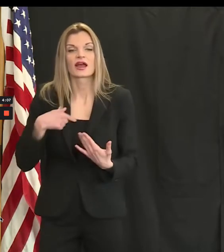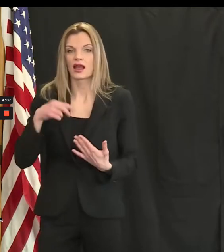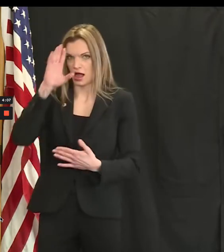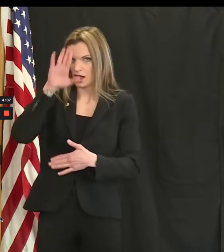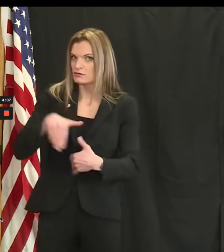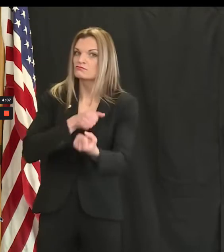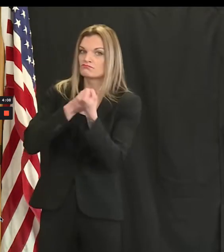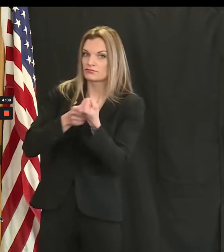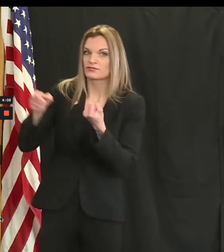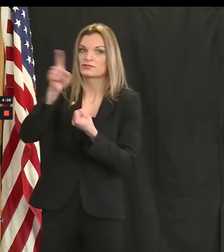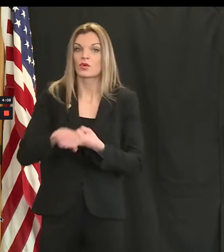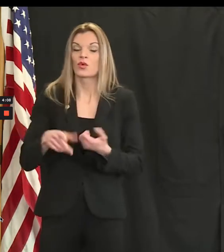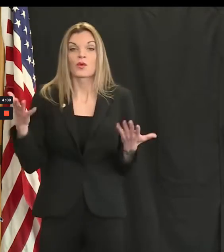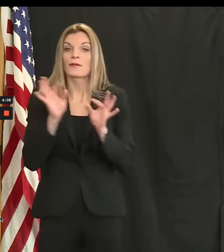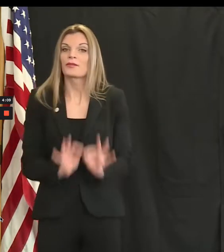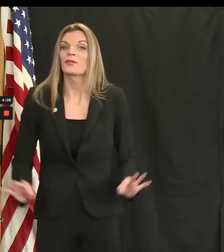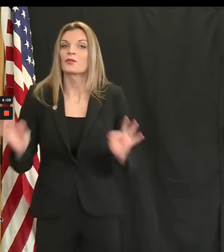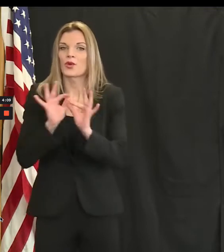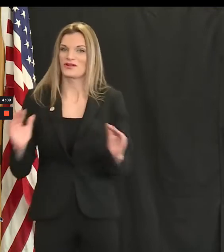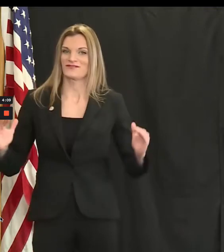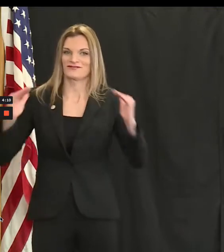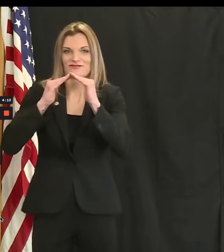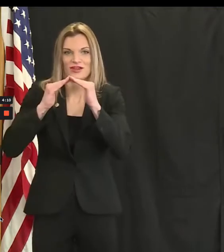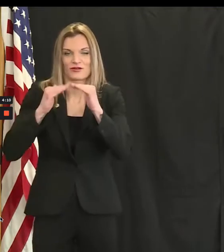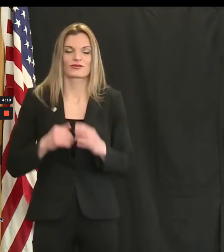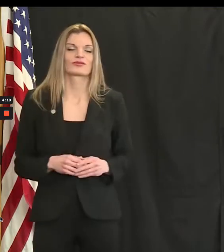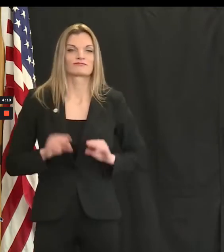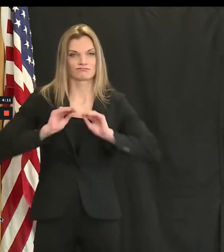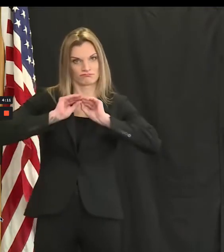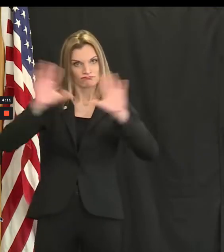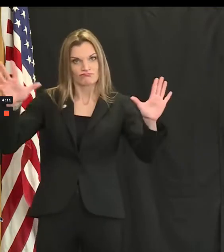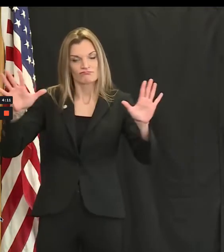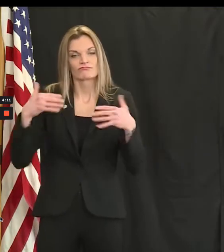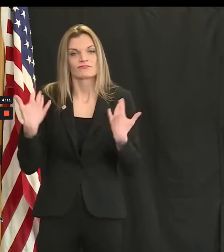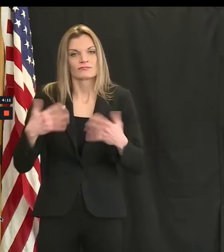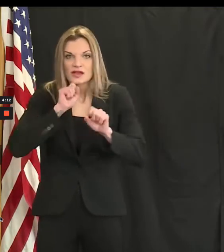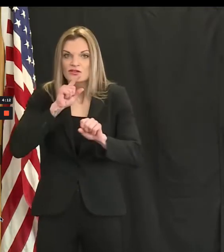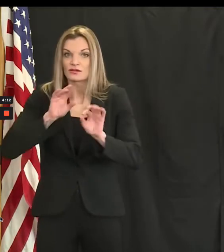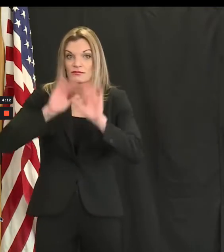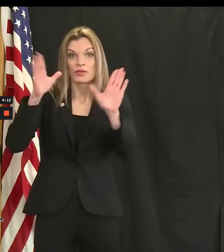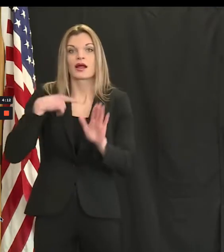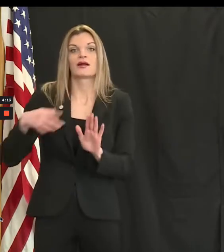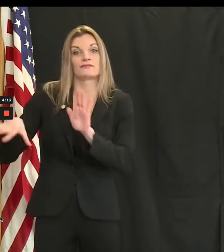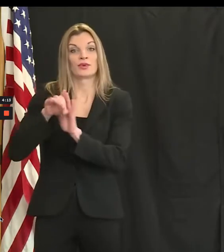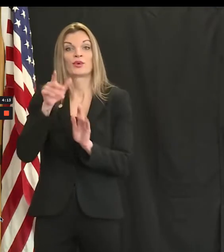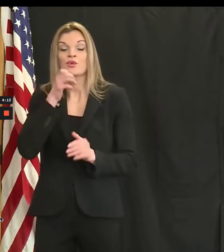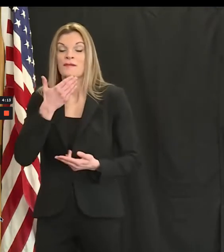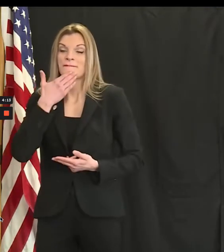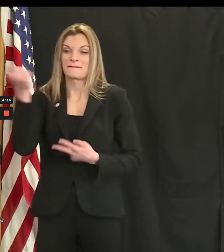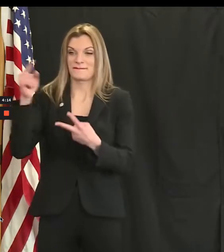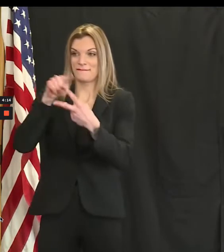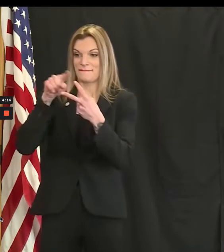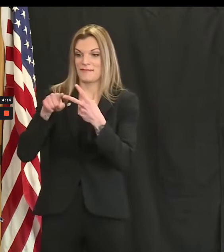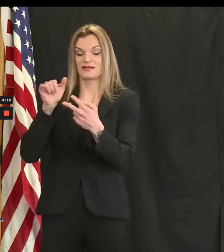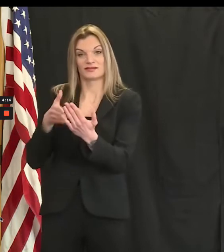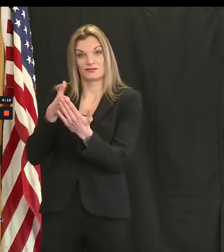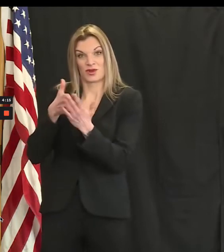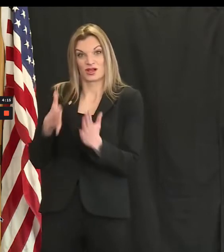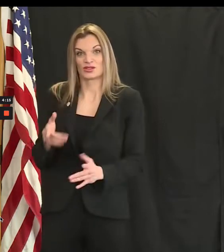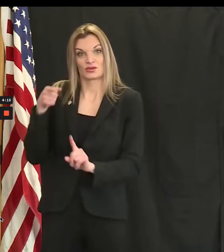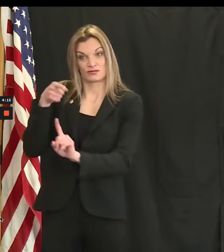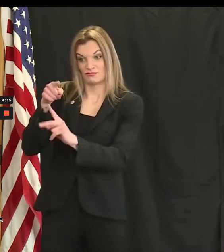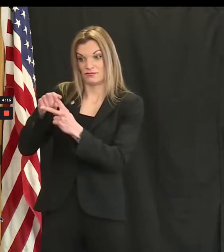fair, just, and complete investigation occurred by appointing the two best prosecutors I know